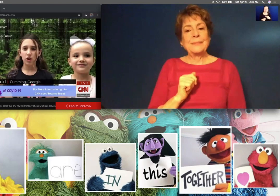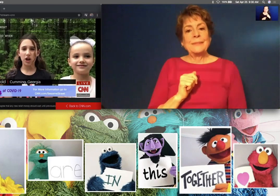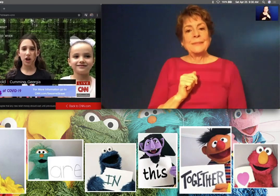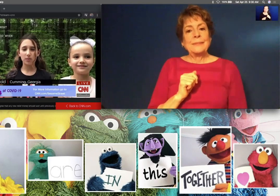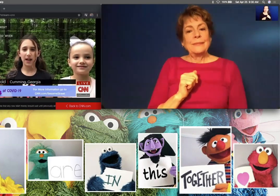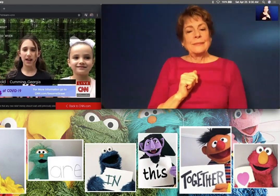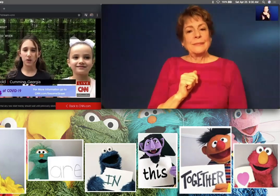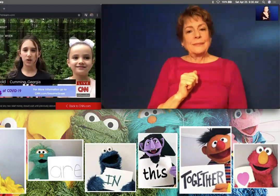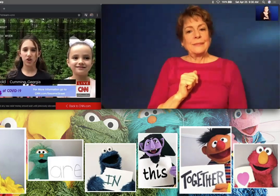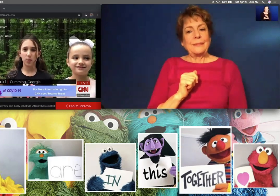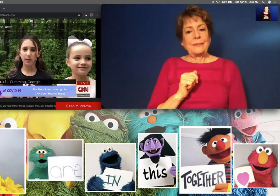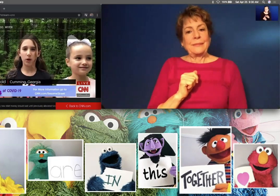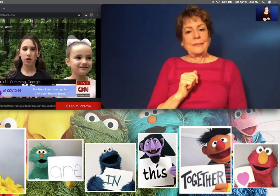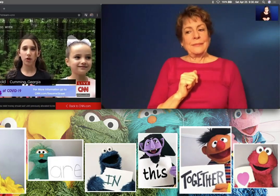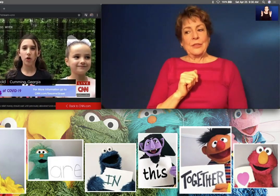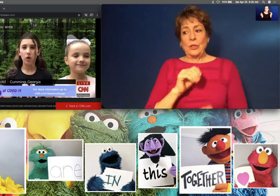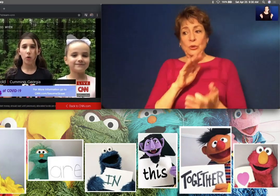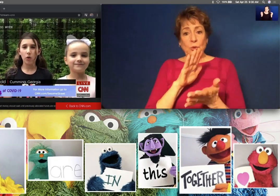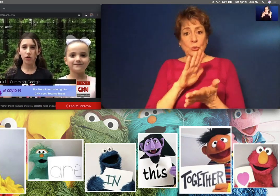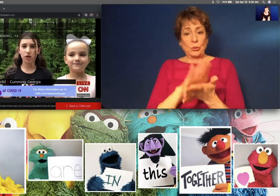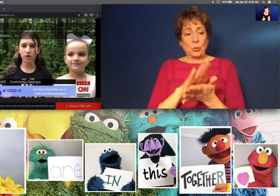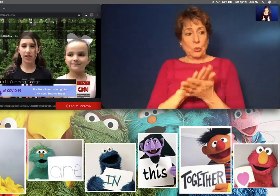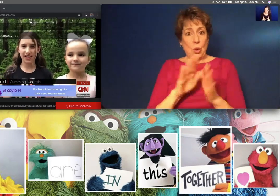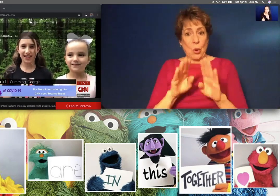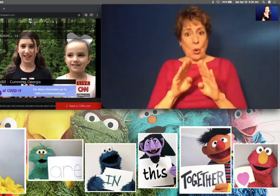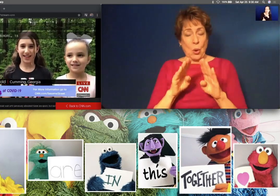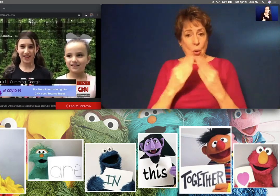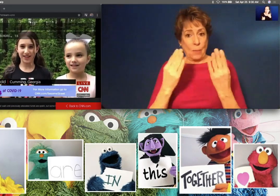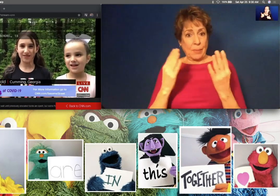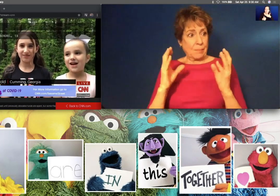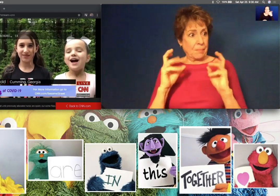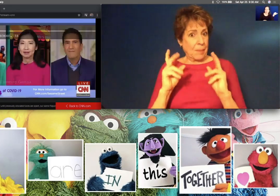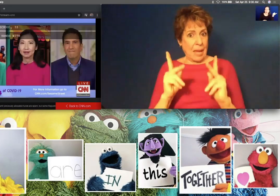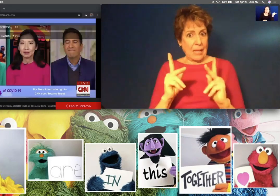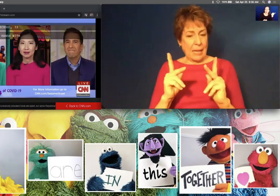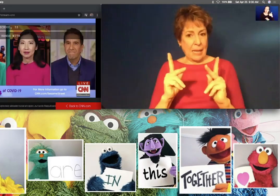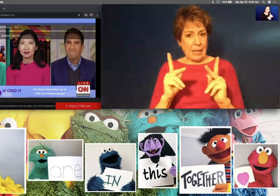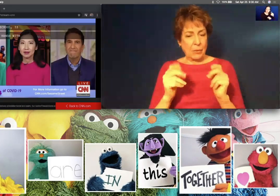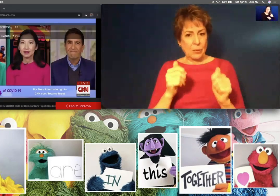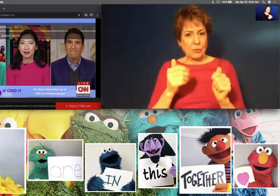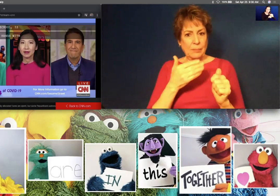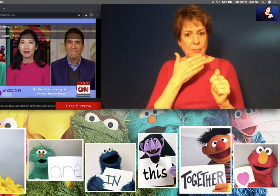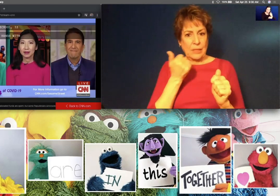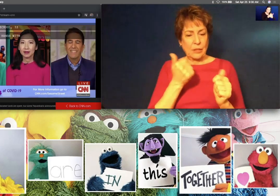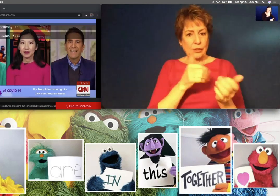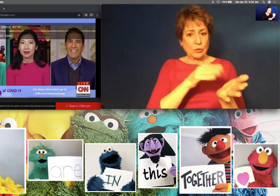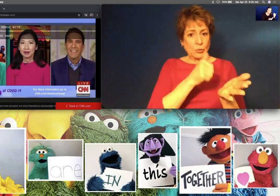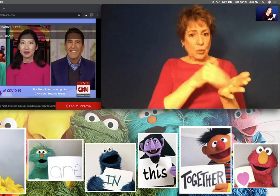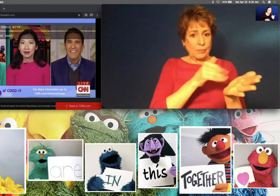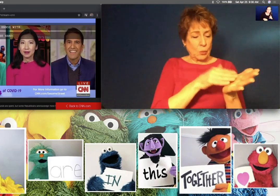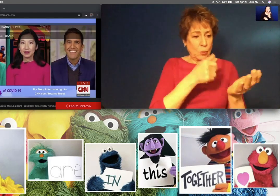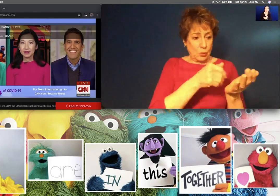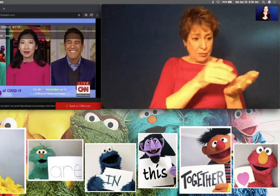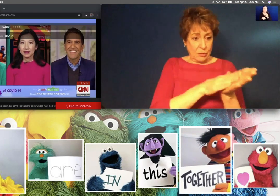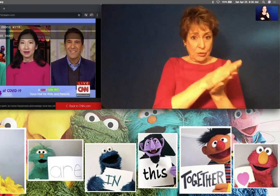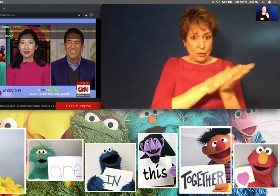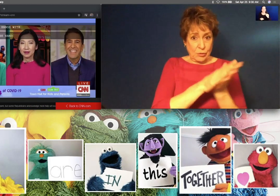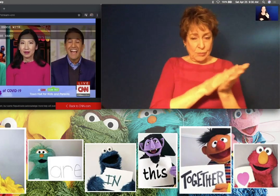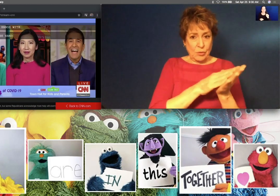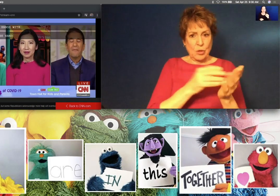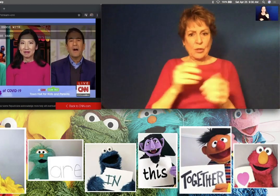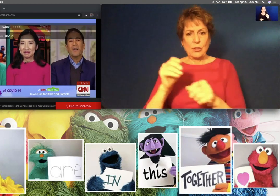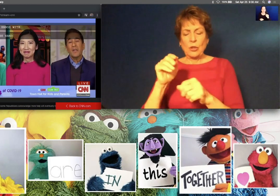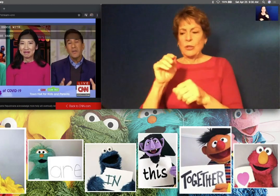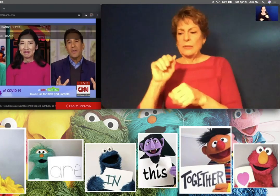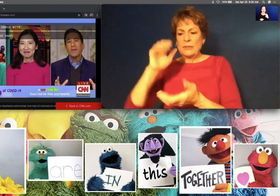to wash my hands with soap and water or to use hand sanitizer? The age-old question, Sanjay.